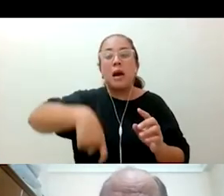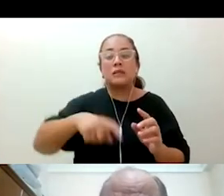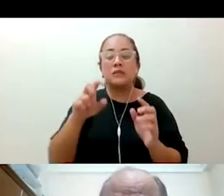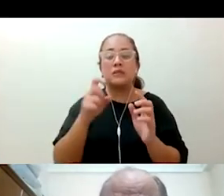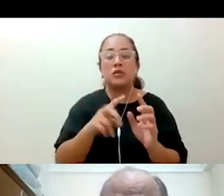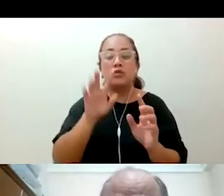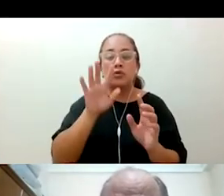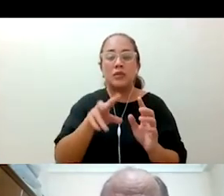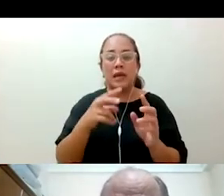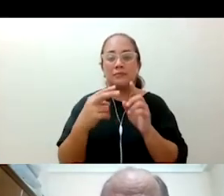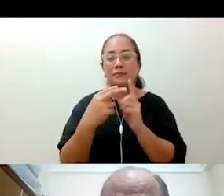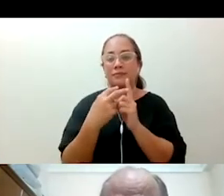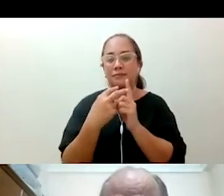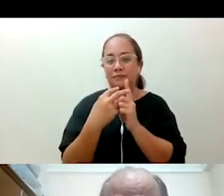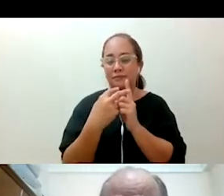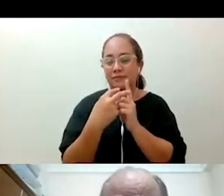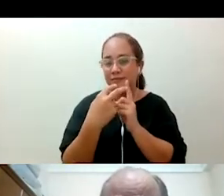perspective.